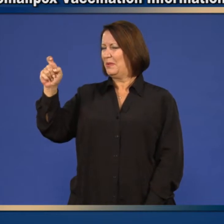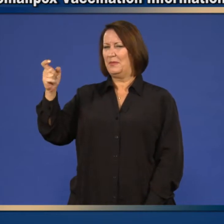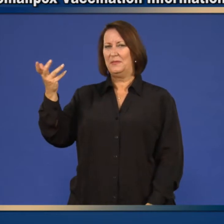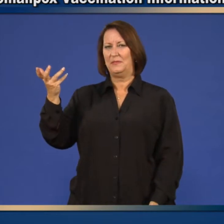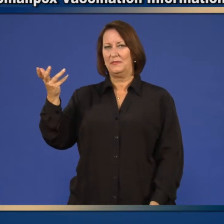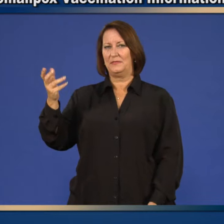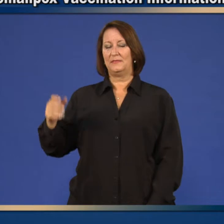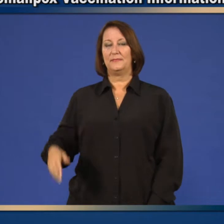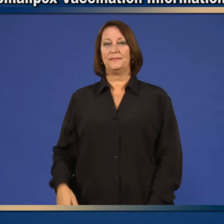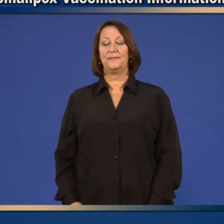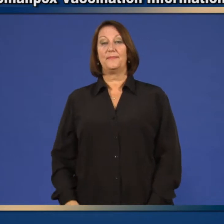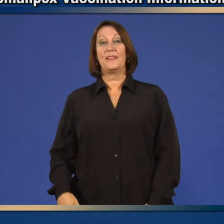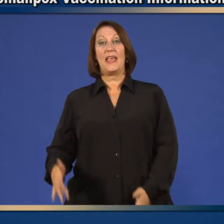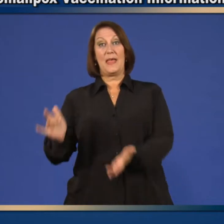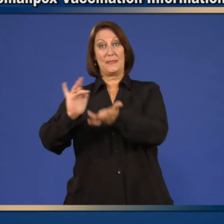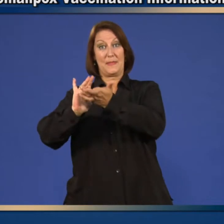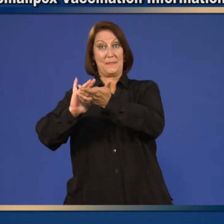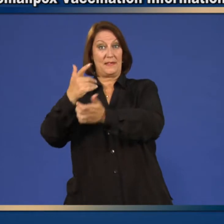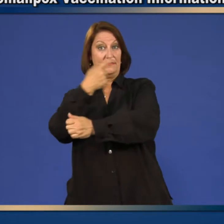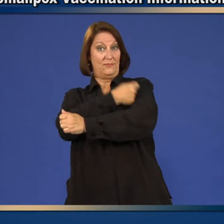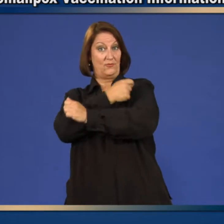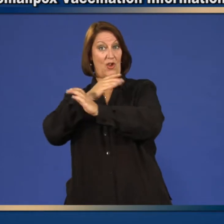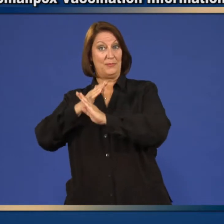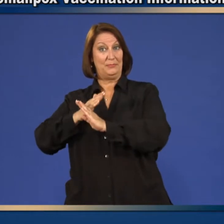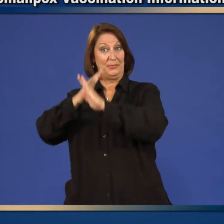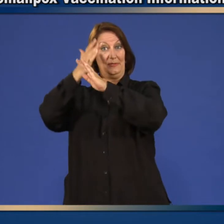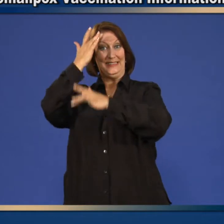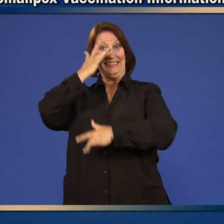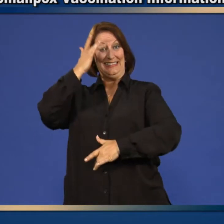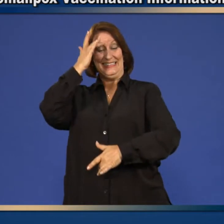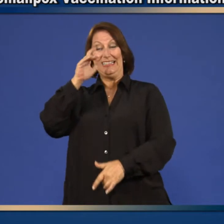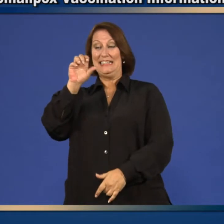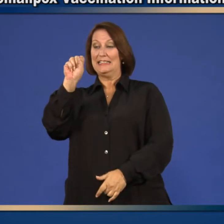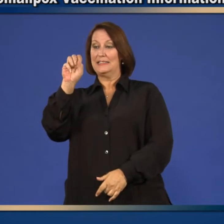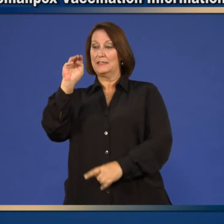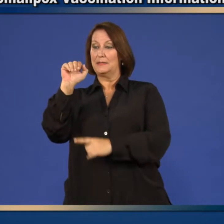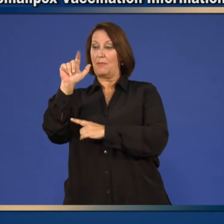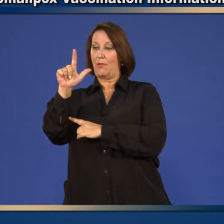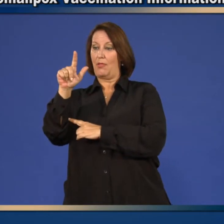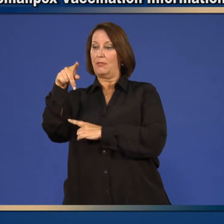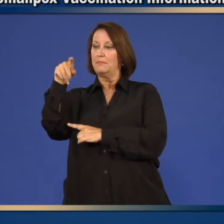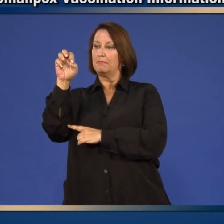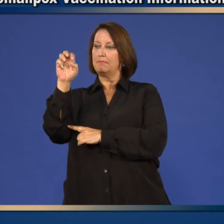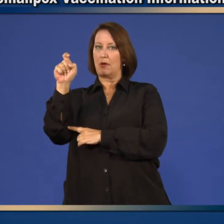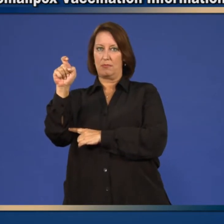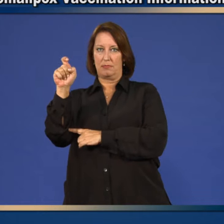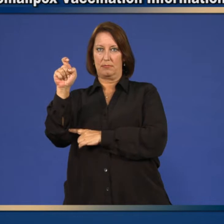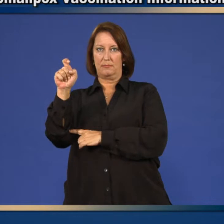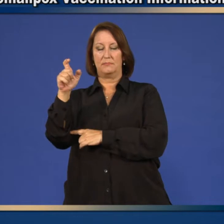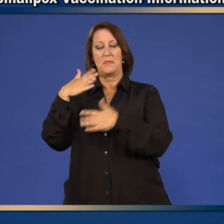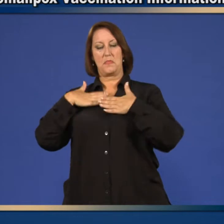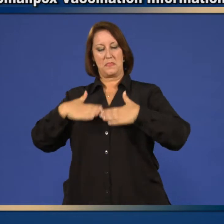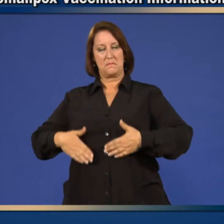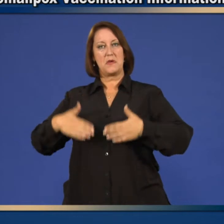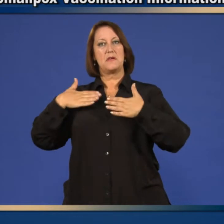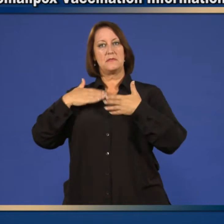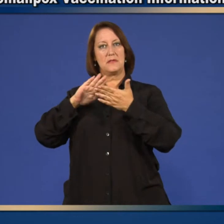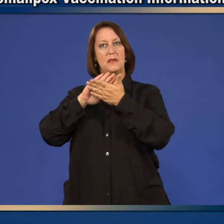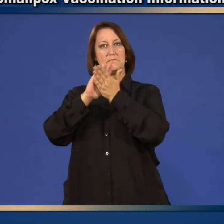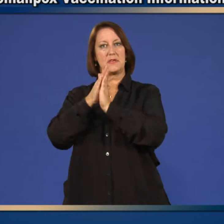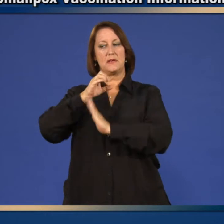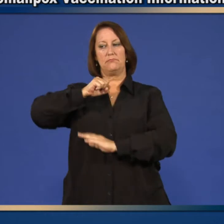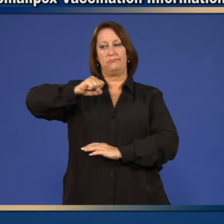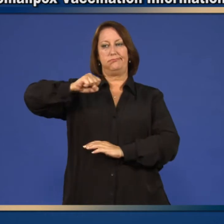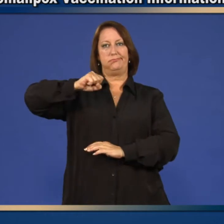The smallpox vaccine helps the body develop immunity to smallpox. The vaccine is made